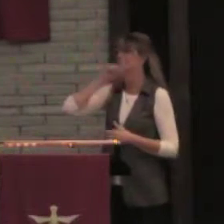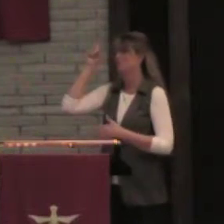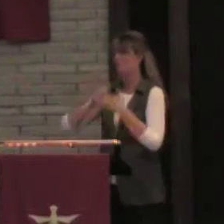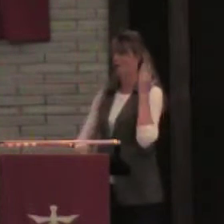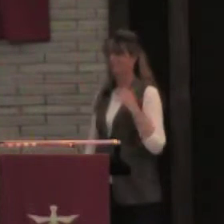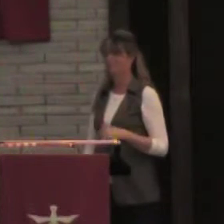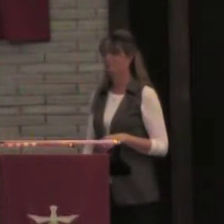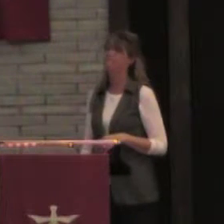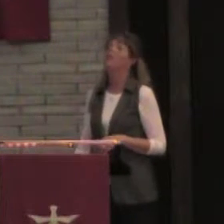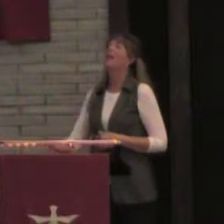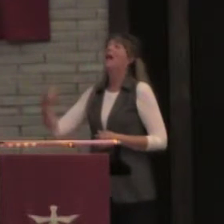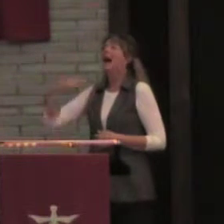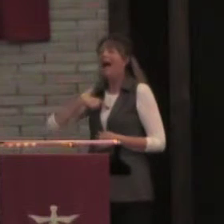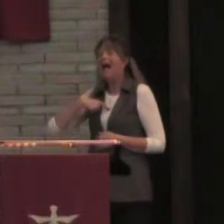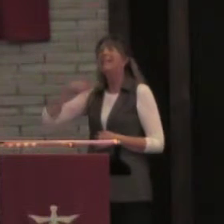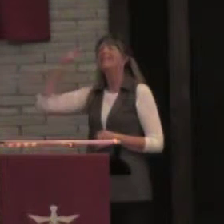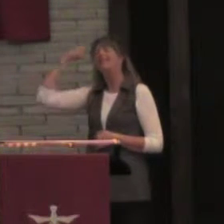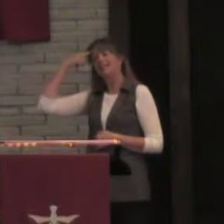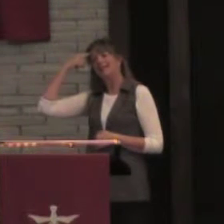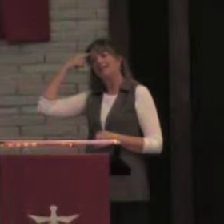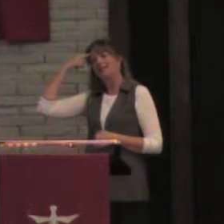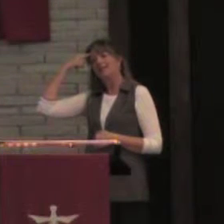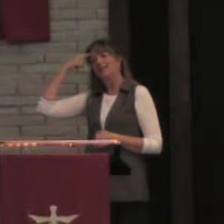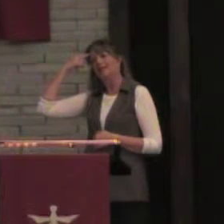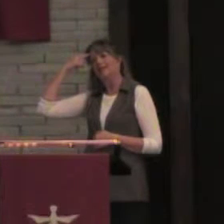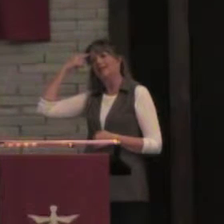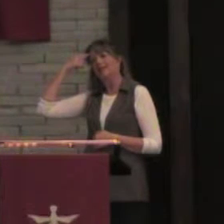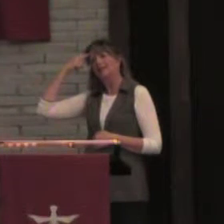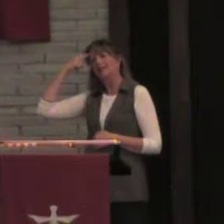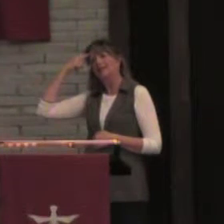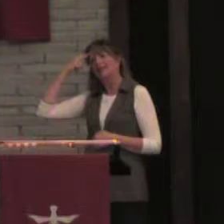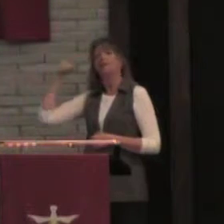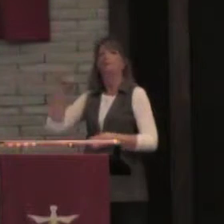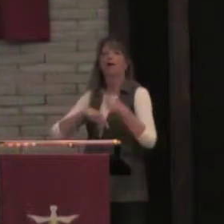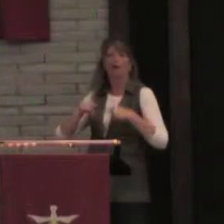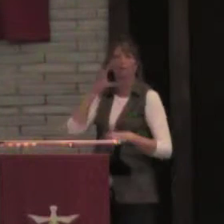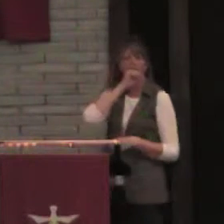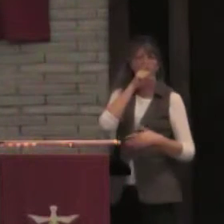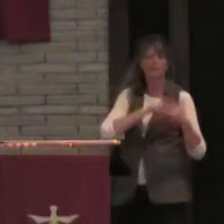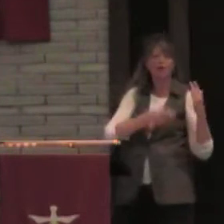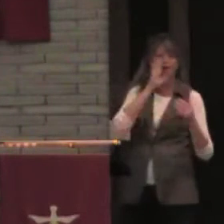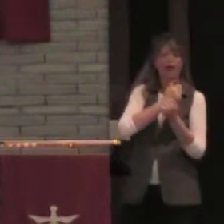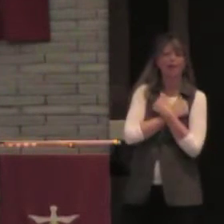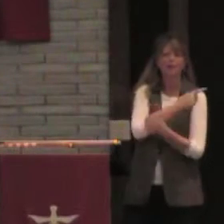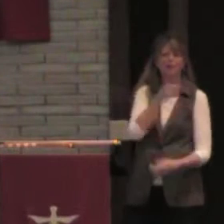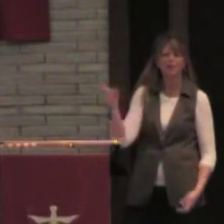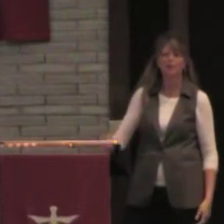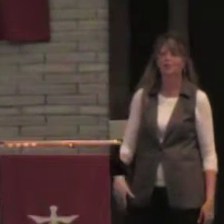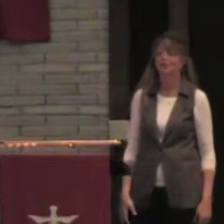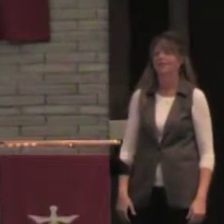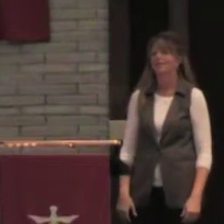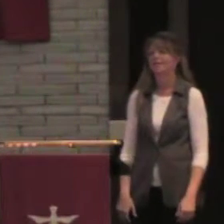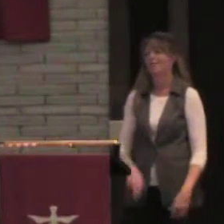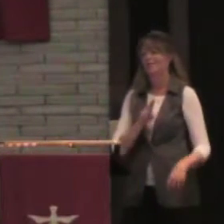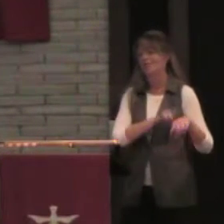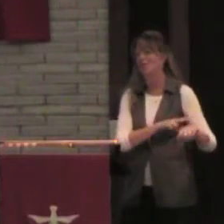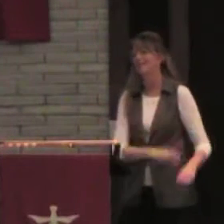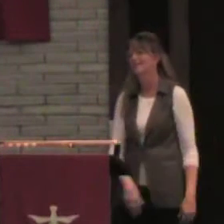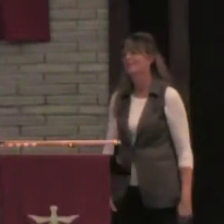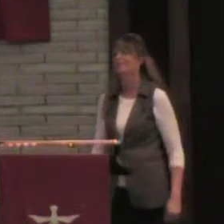to give to us, but guess what? I think, let me back up. Guess what? God loves you,